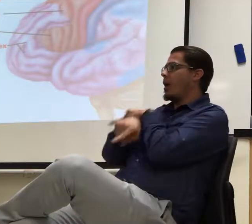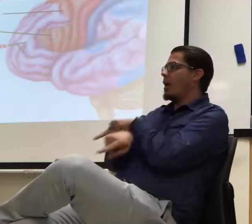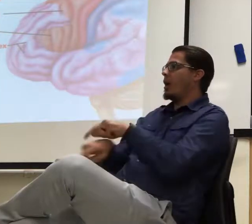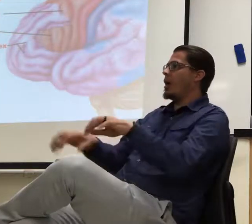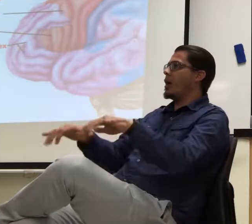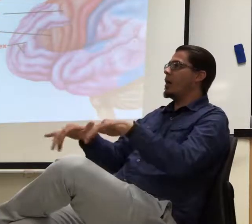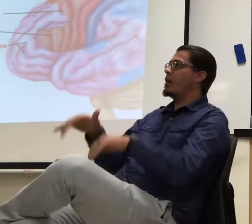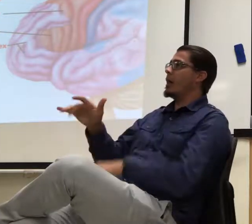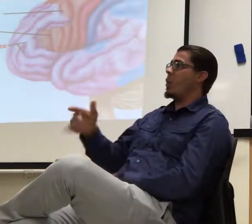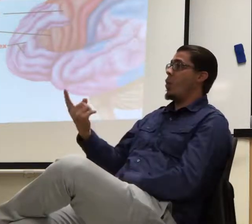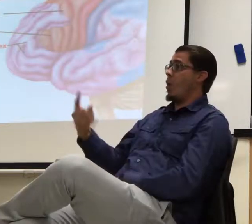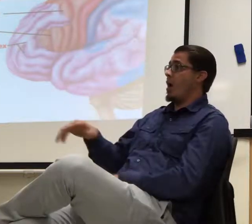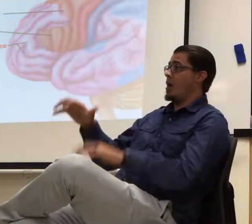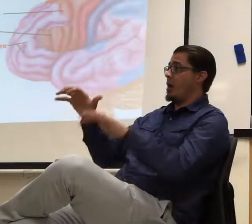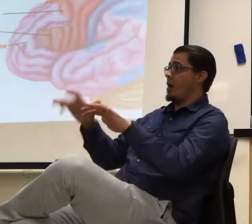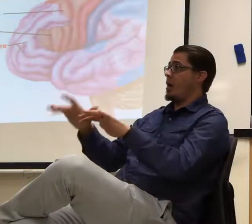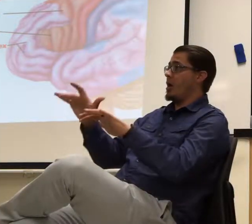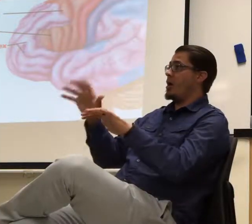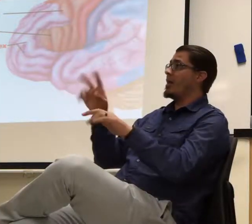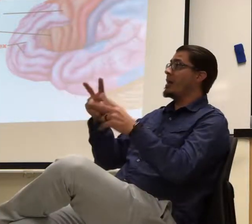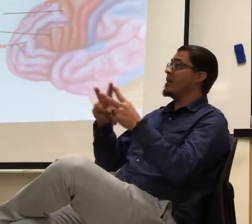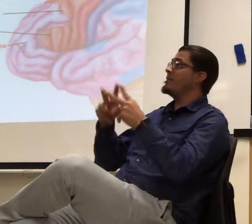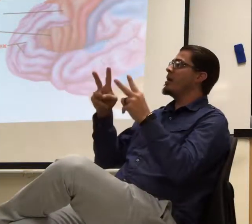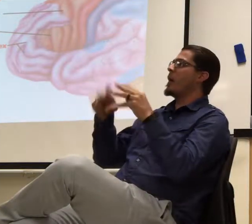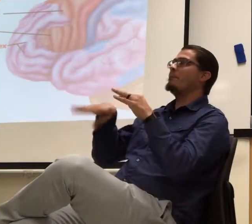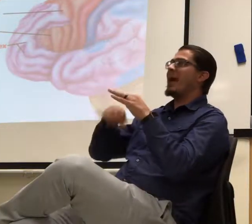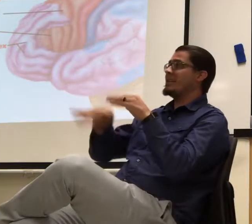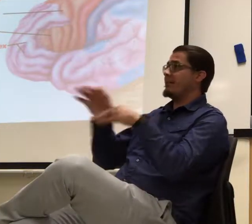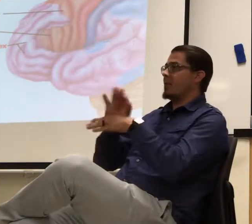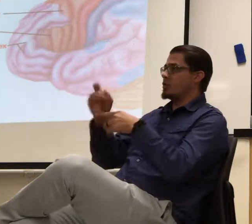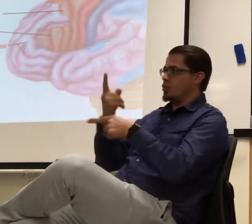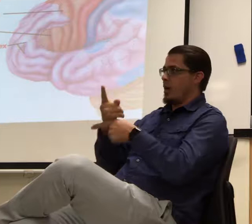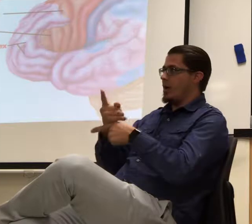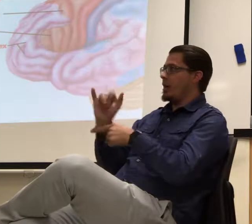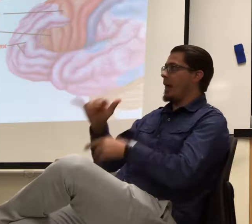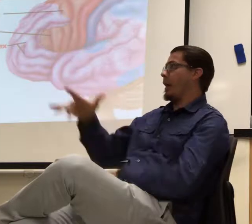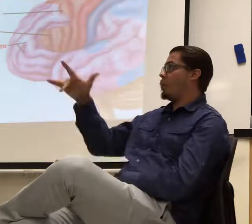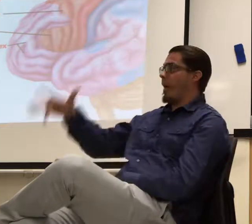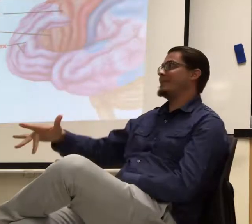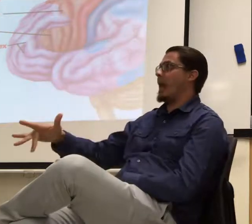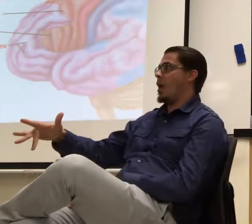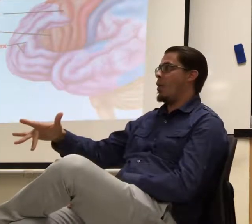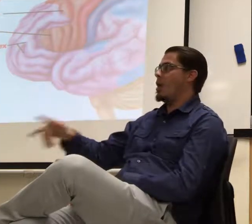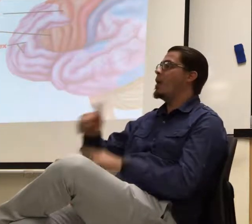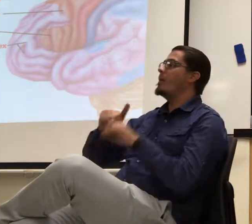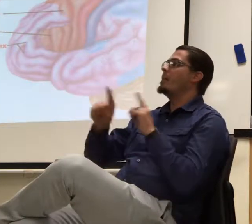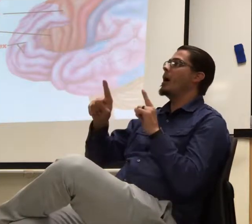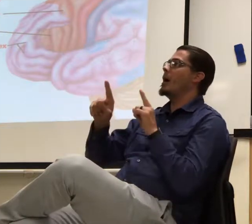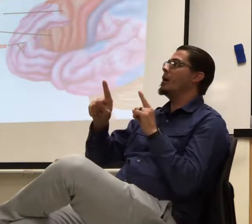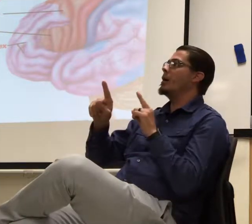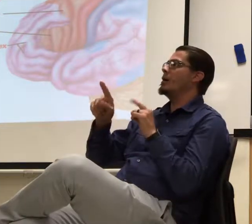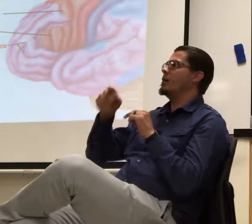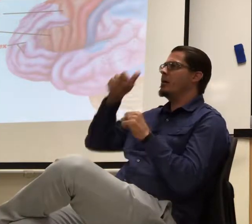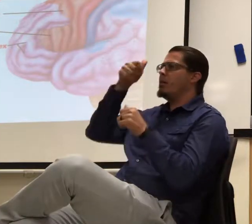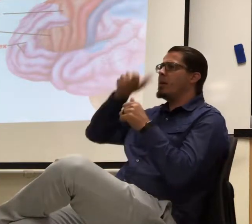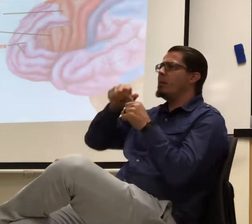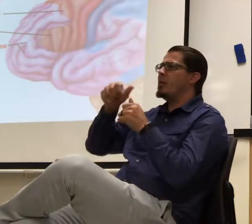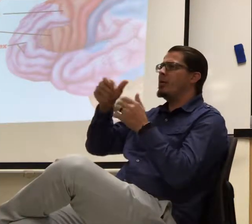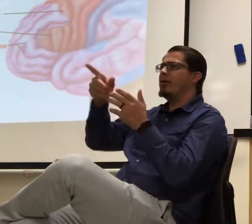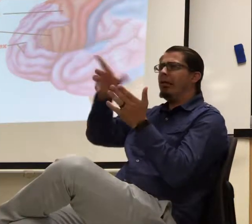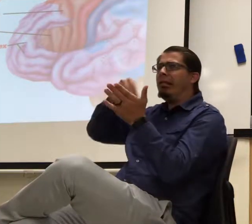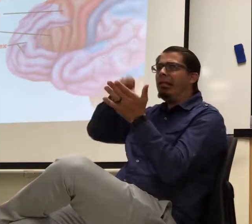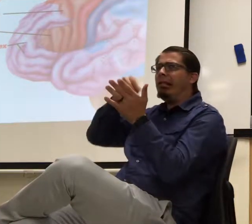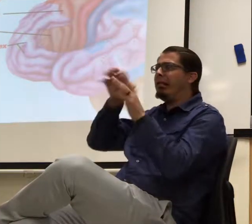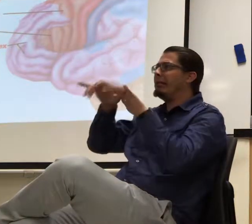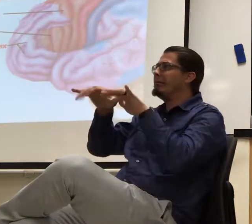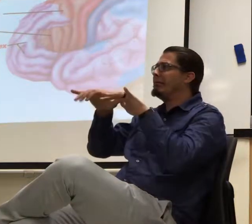Now, a keystroke is a very basic function, just like press down. But I don't know if you remember learning how to